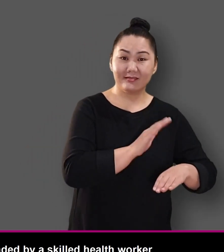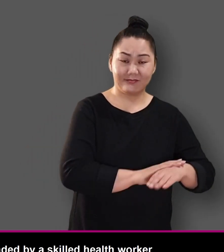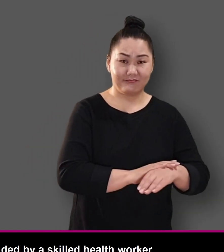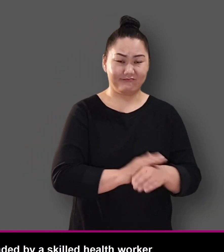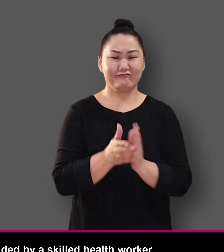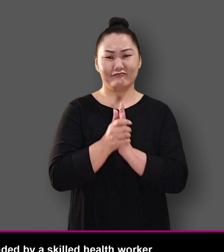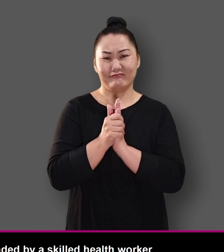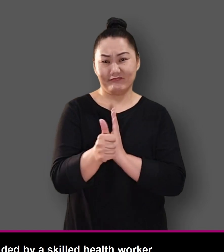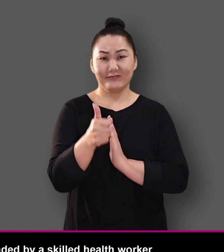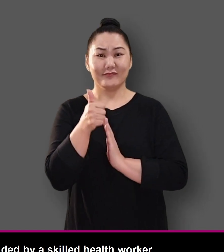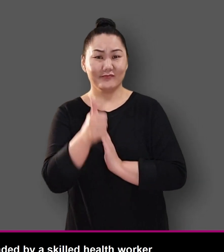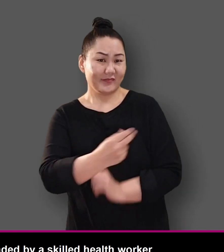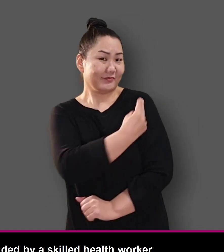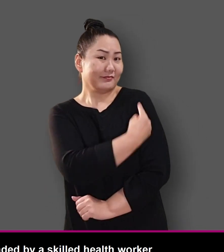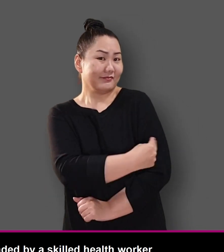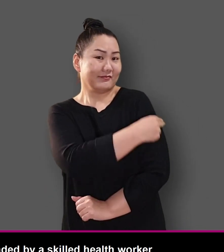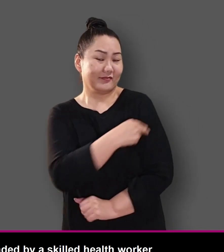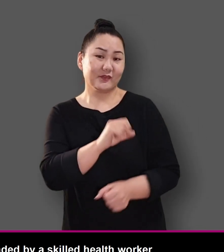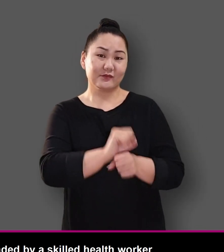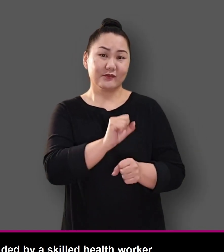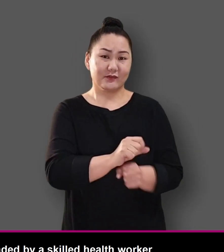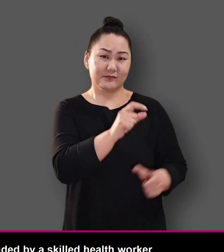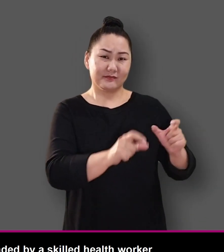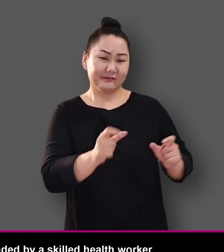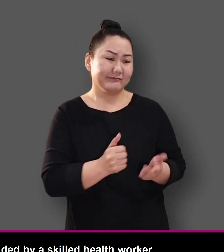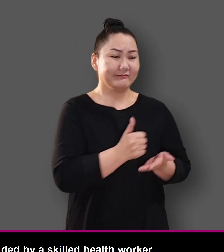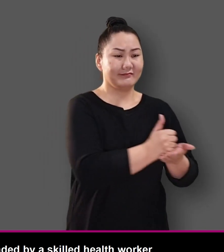are less likely to be attended by a skilled health worker